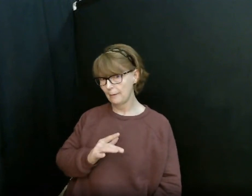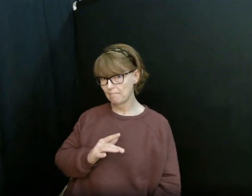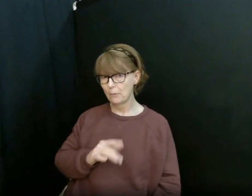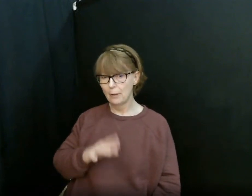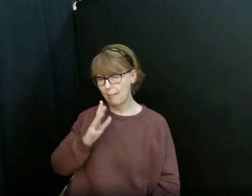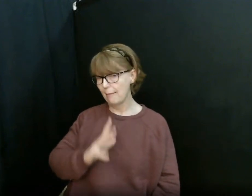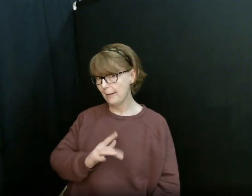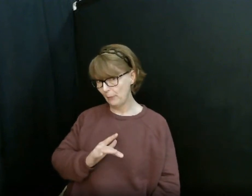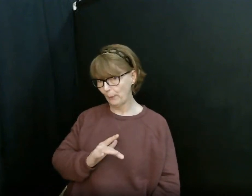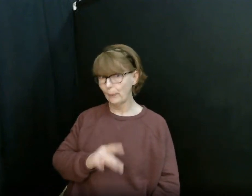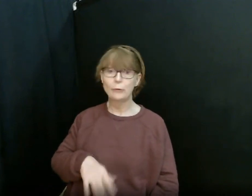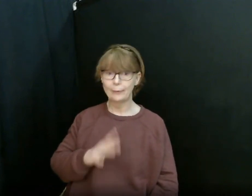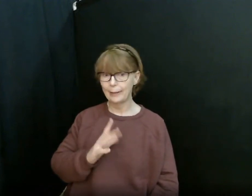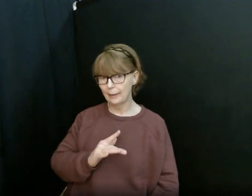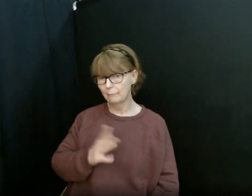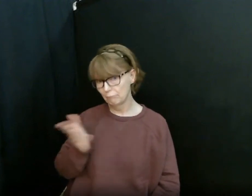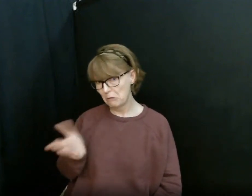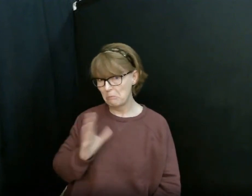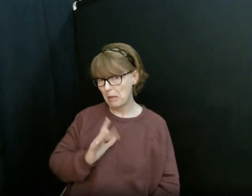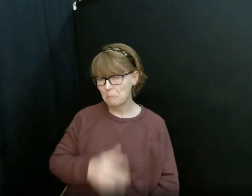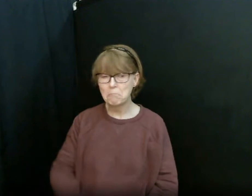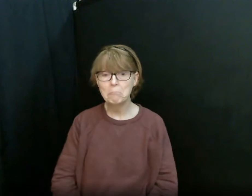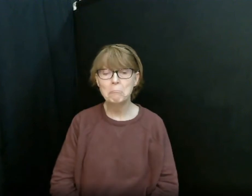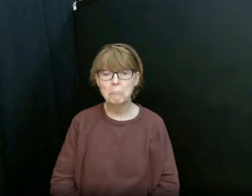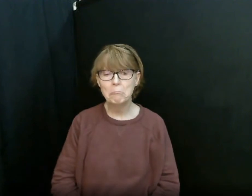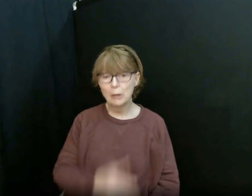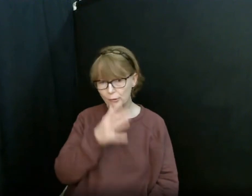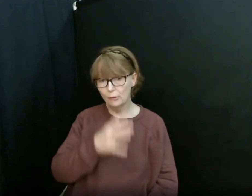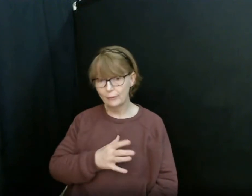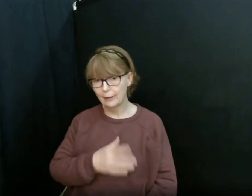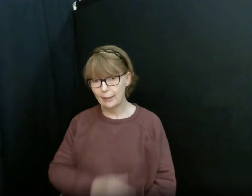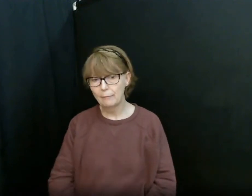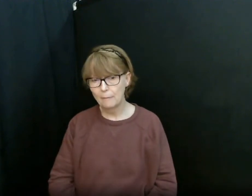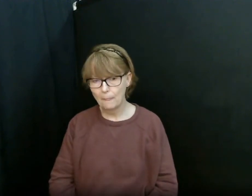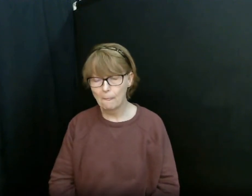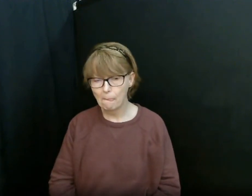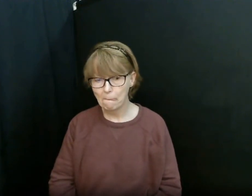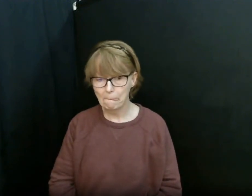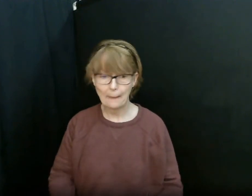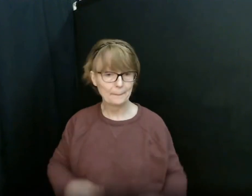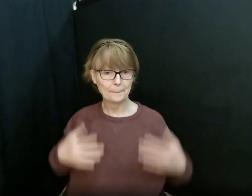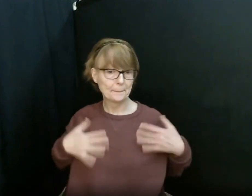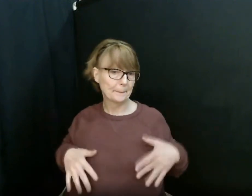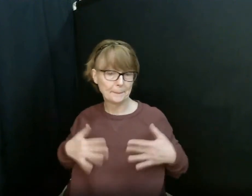Okay. Lady. She's a lady. Okay. Gentleman. It's She's like a lady. right behavior. You know, somebody's